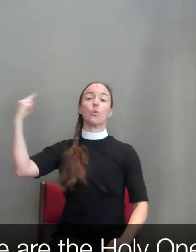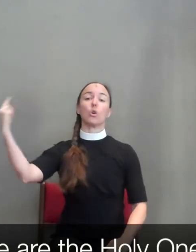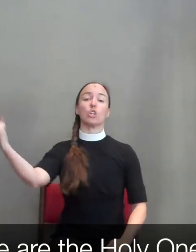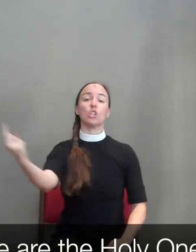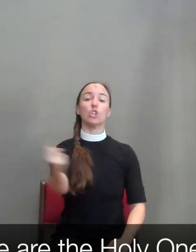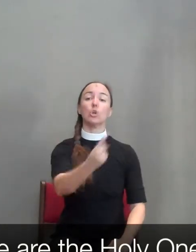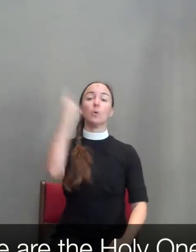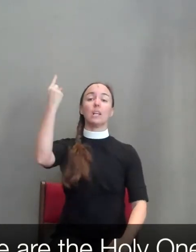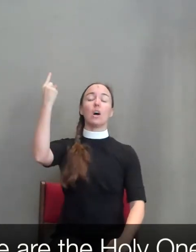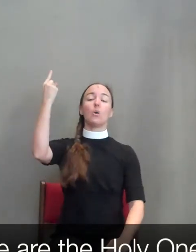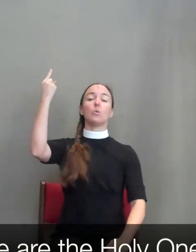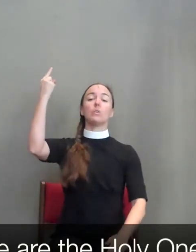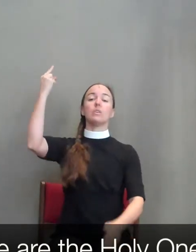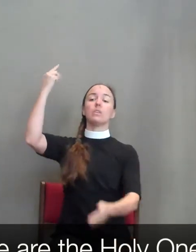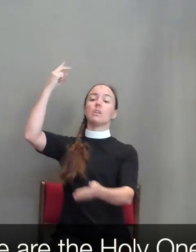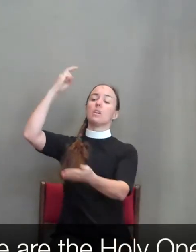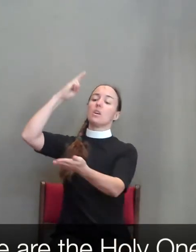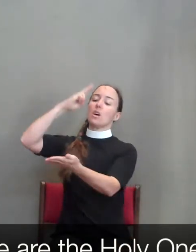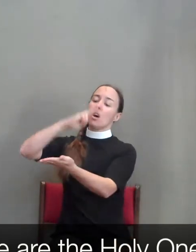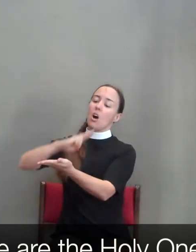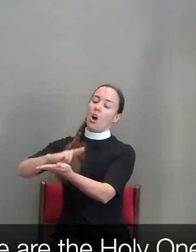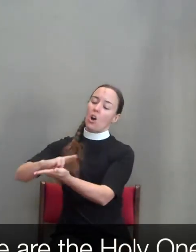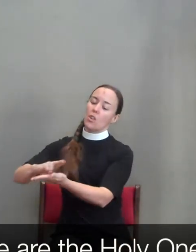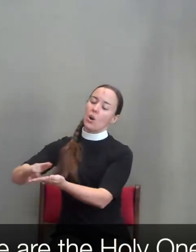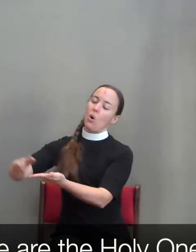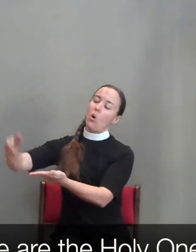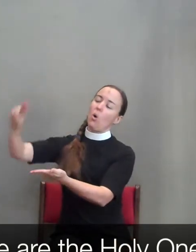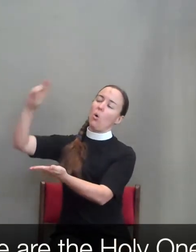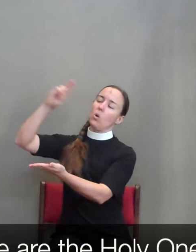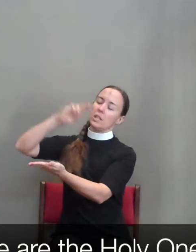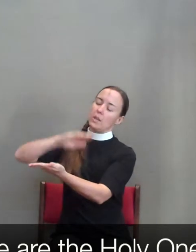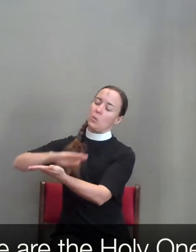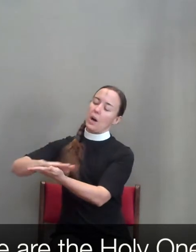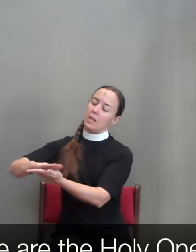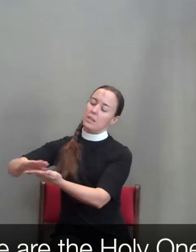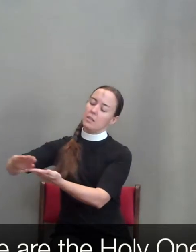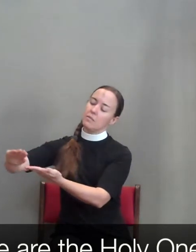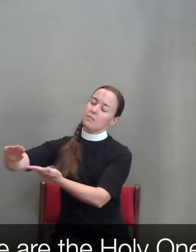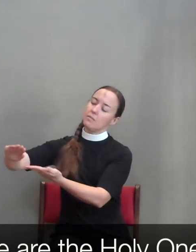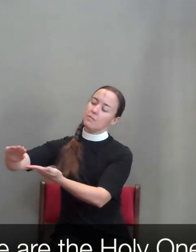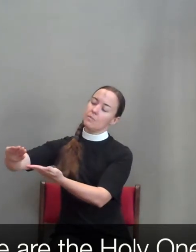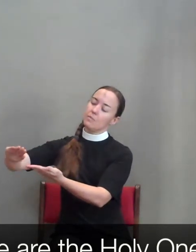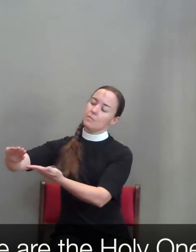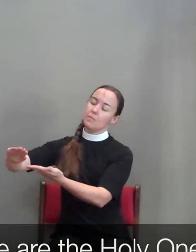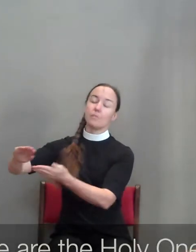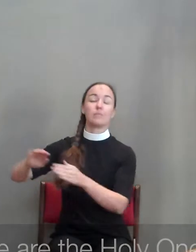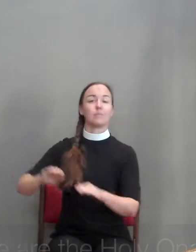For you alone are the Holy One.